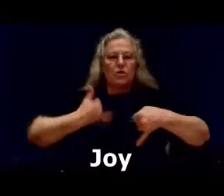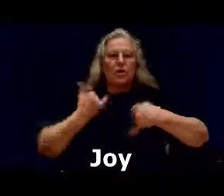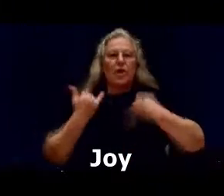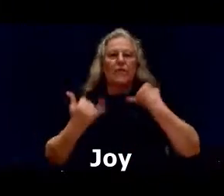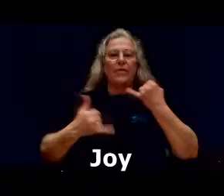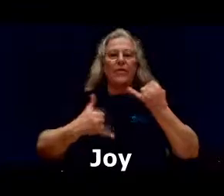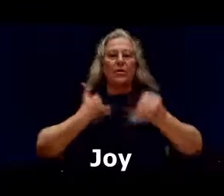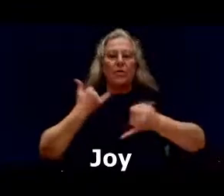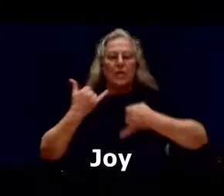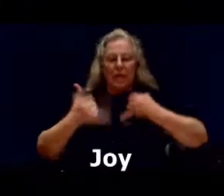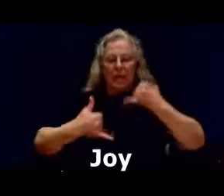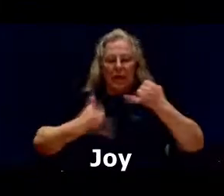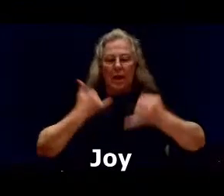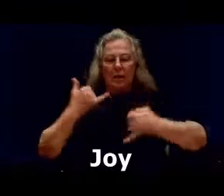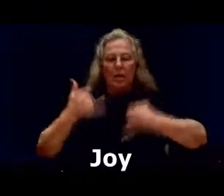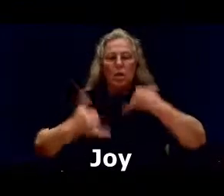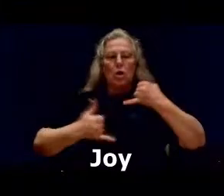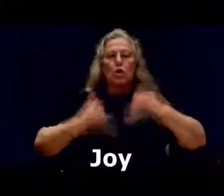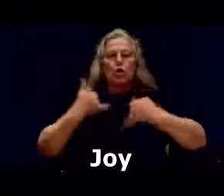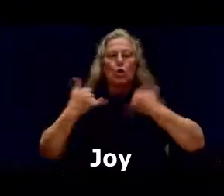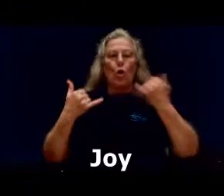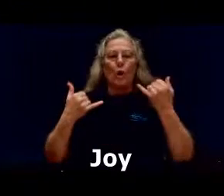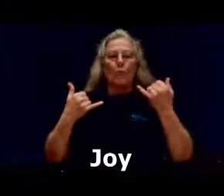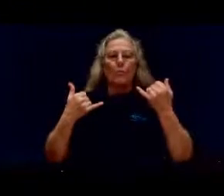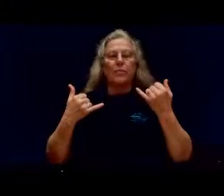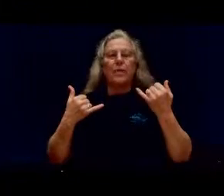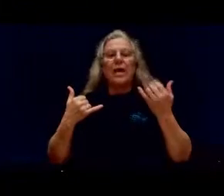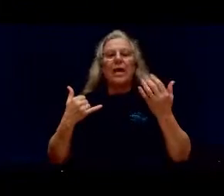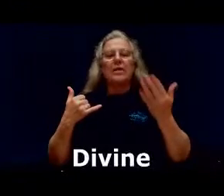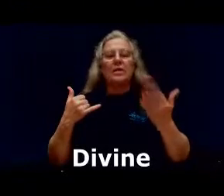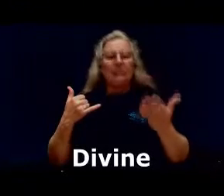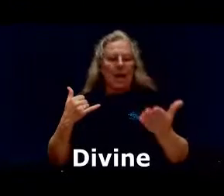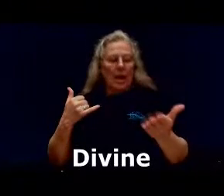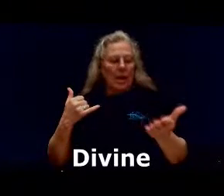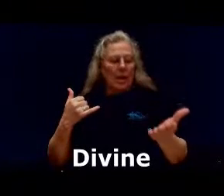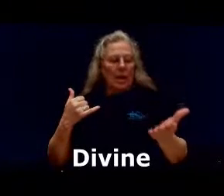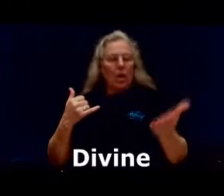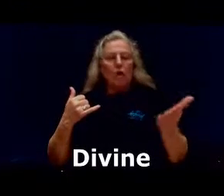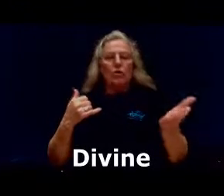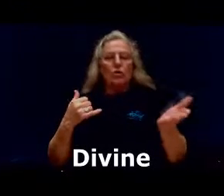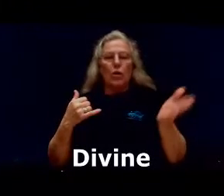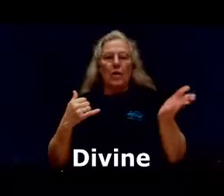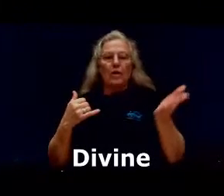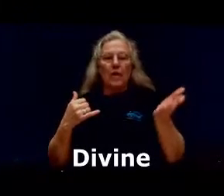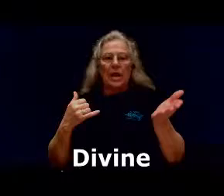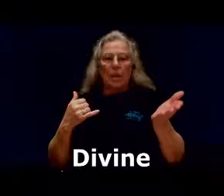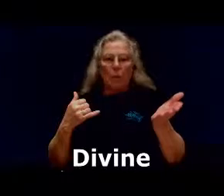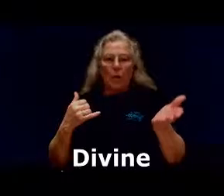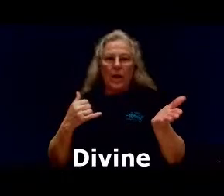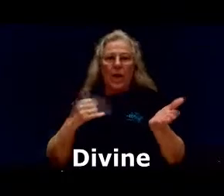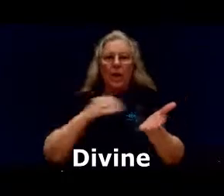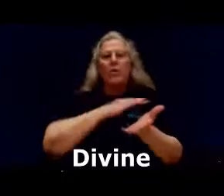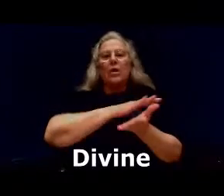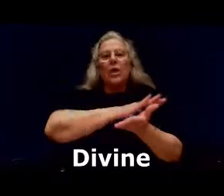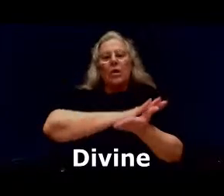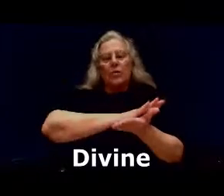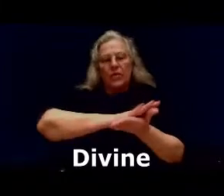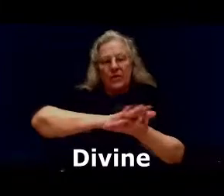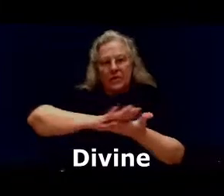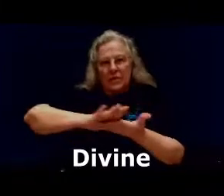J finger coming up. Joy. Divine, you're going to see an open hand. This is the